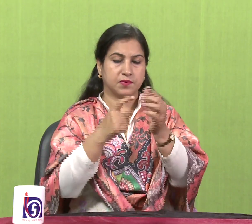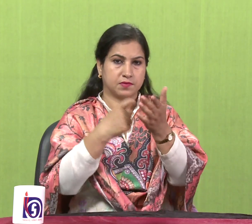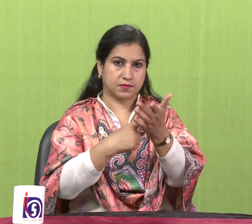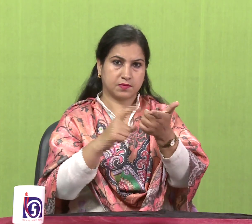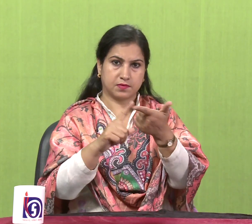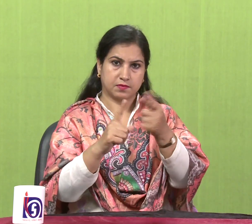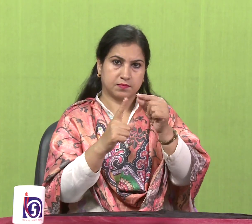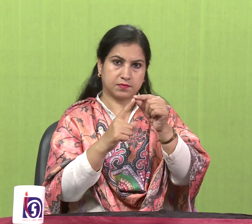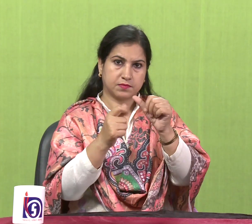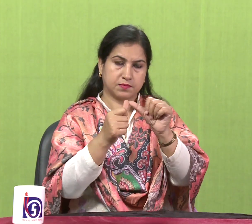preparedness.